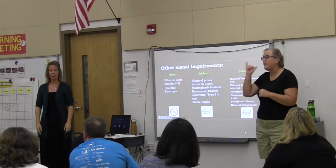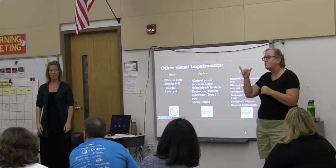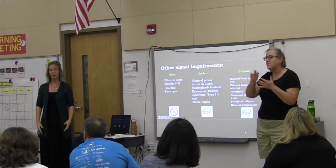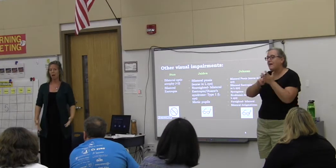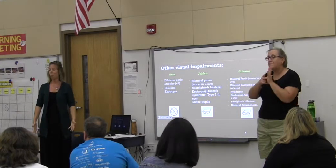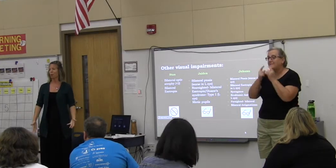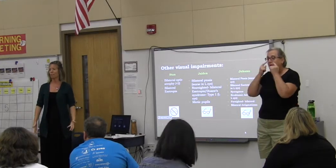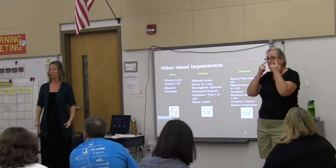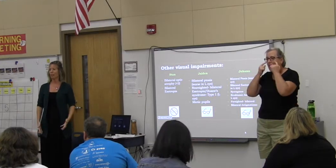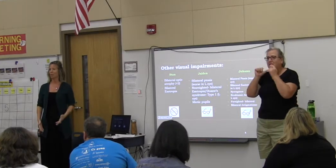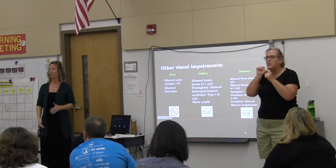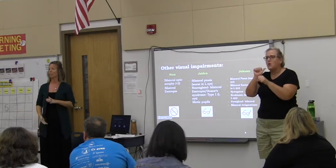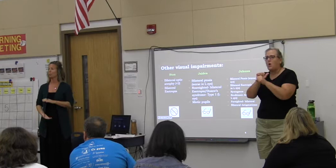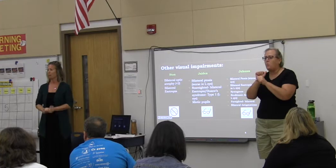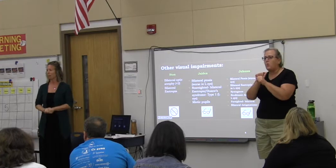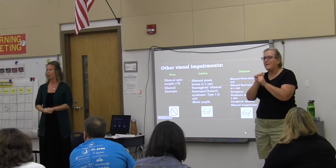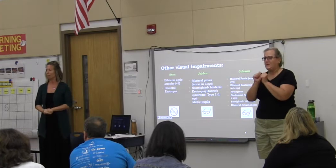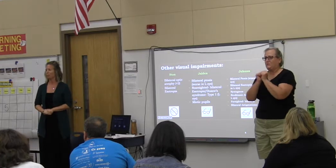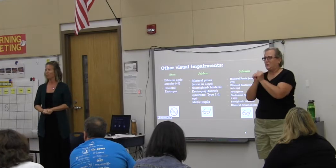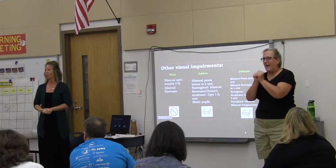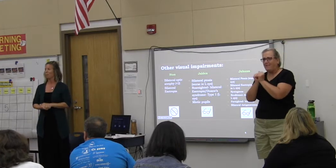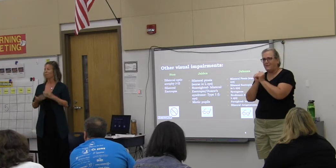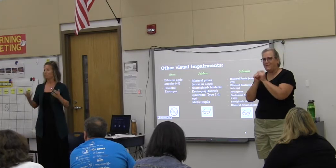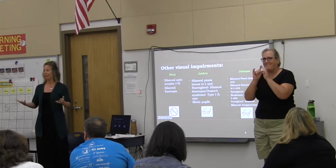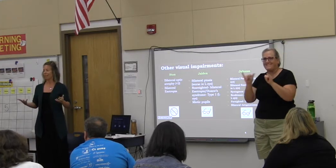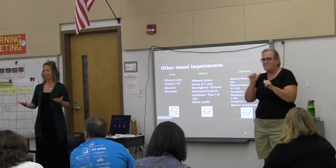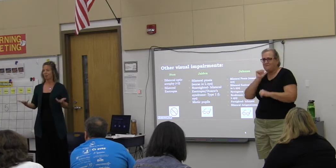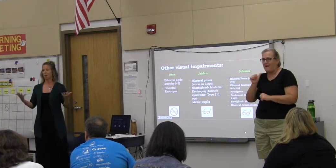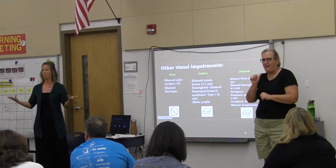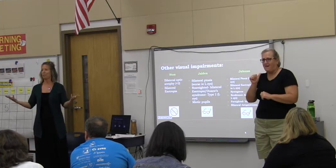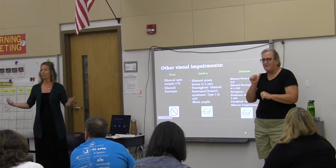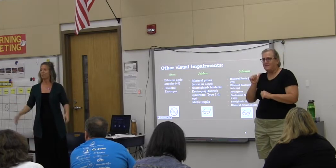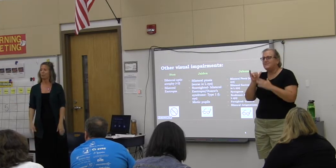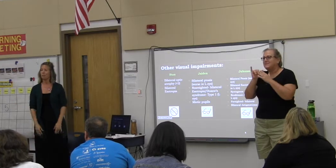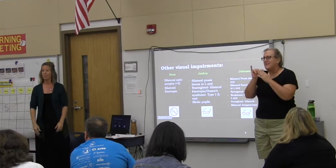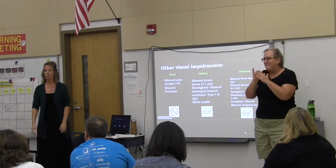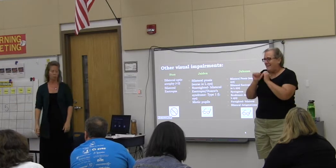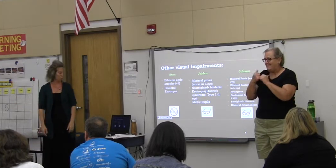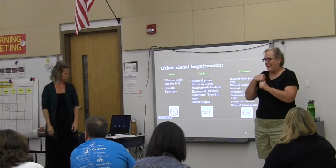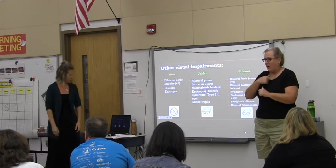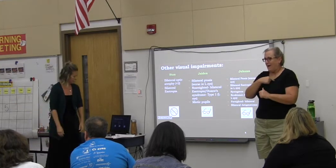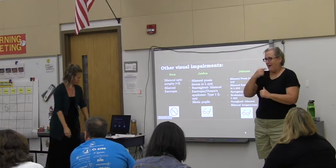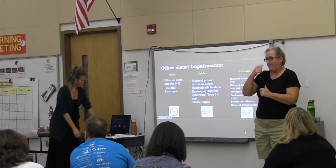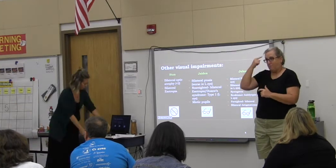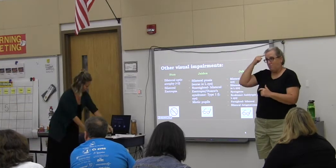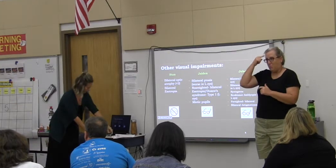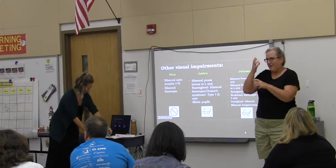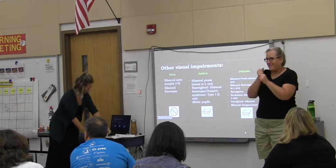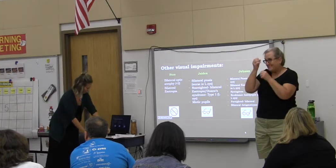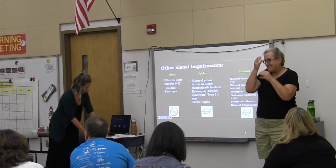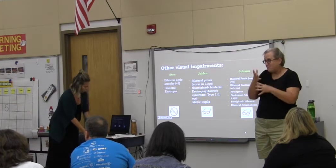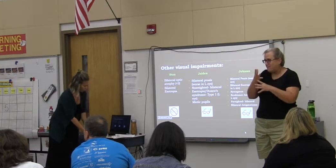that his eyes are not working together, which is a big problem, because that is how our brain gets information about what we're seeing.